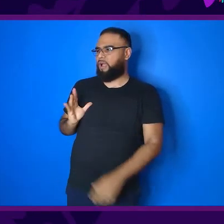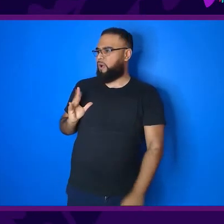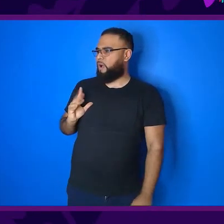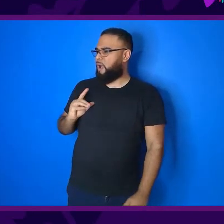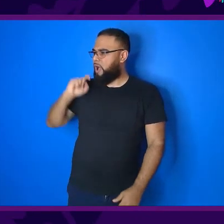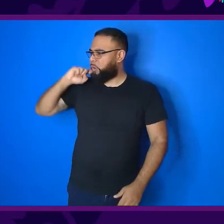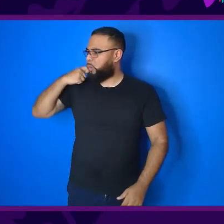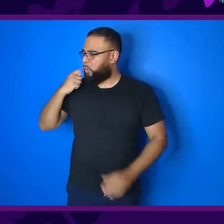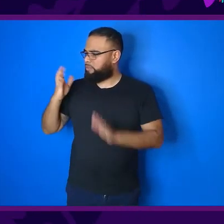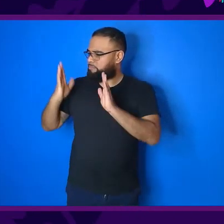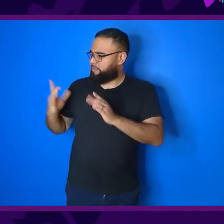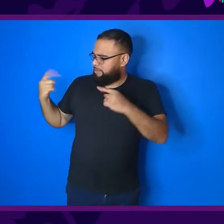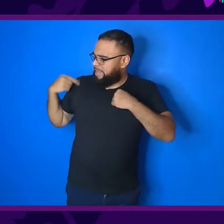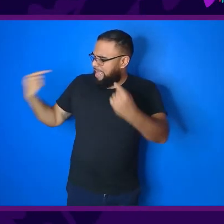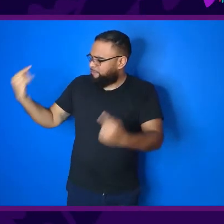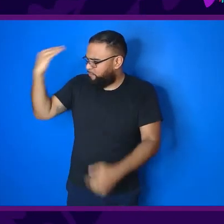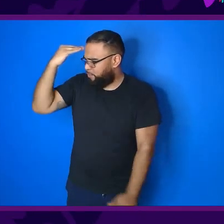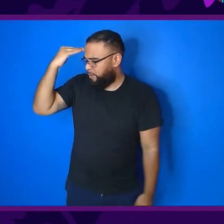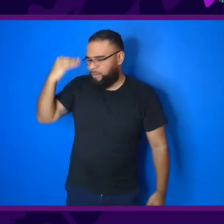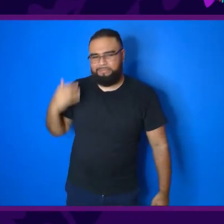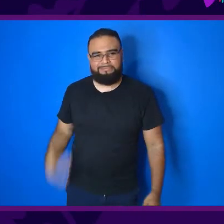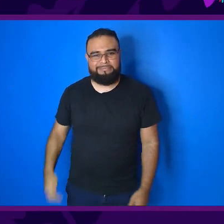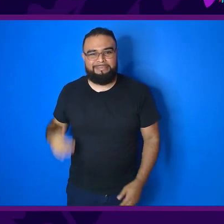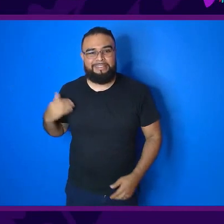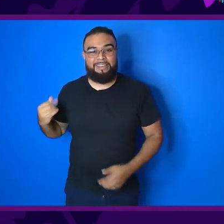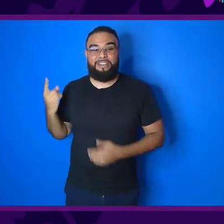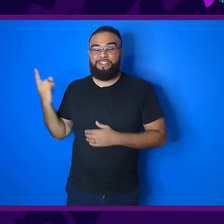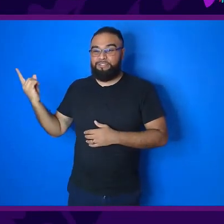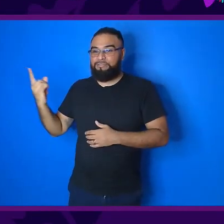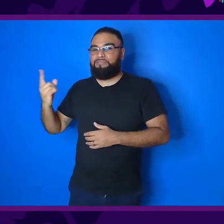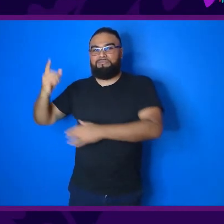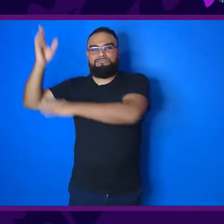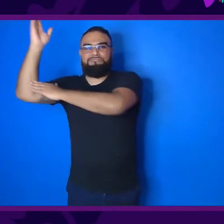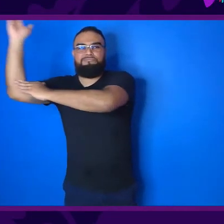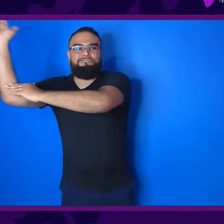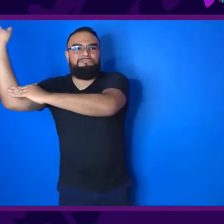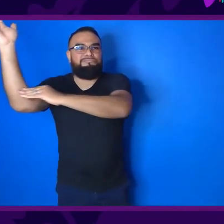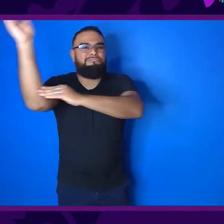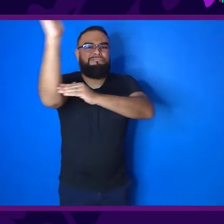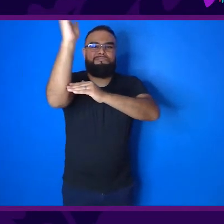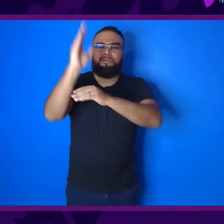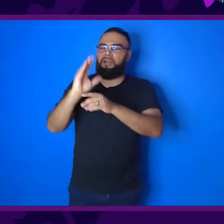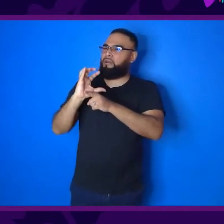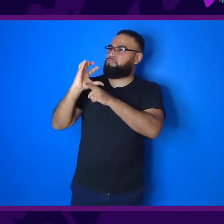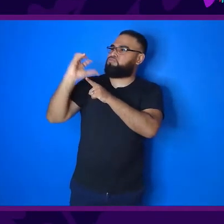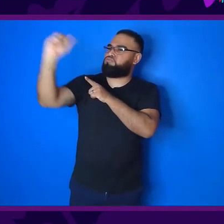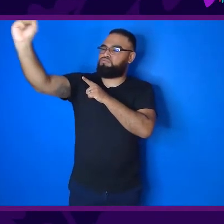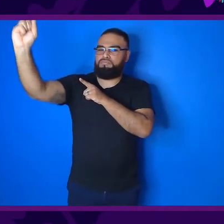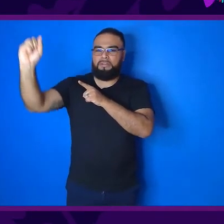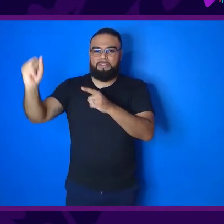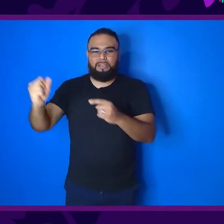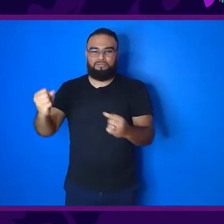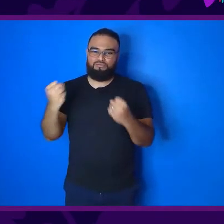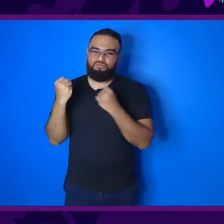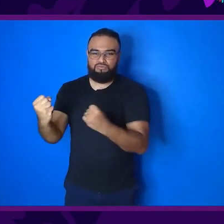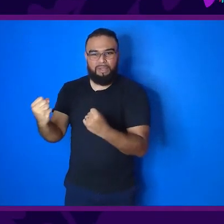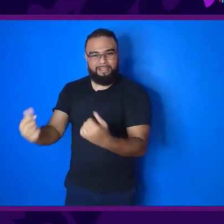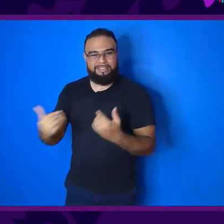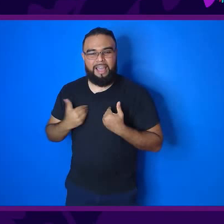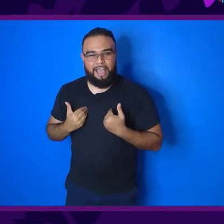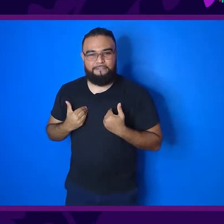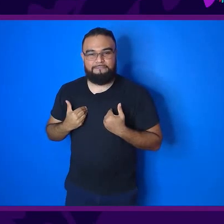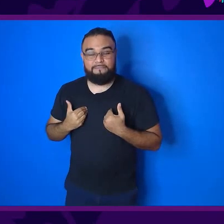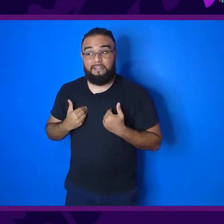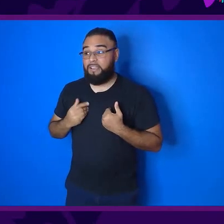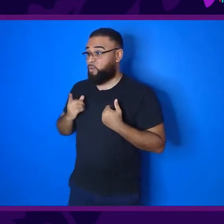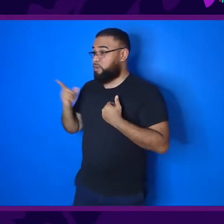dignity and she presents in such a way. She's got this strength, and when she talks about what